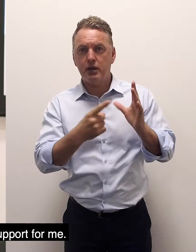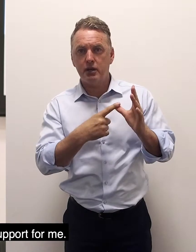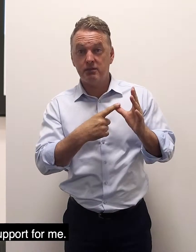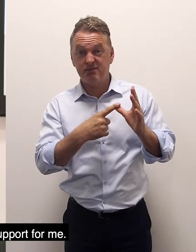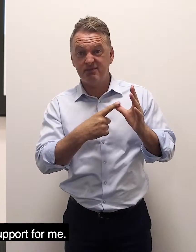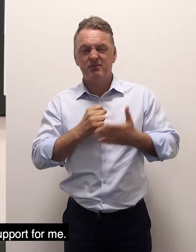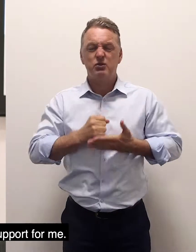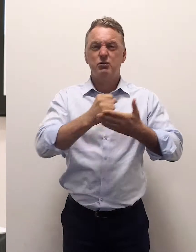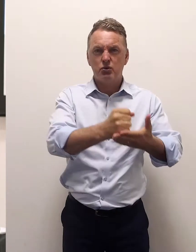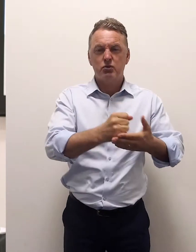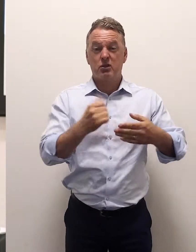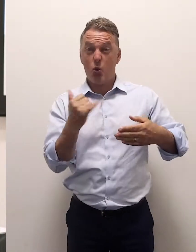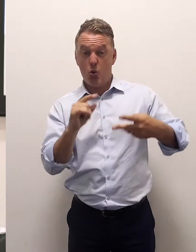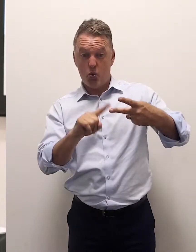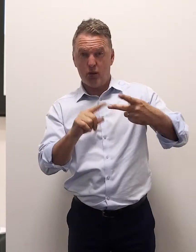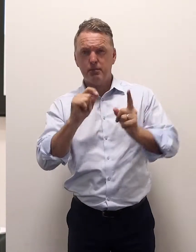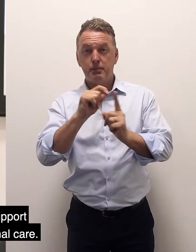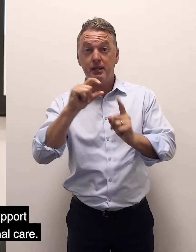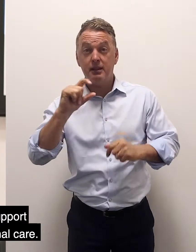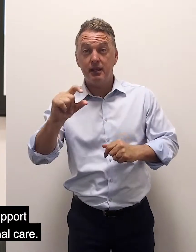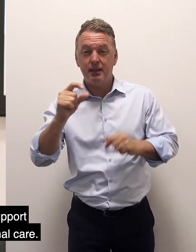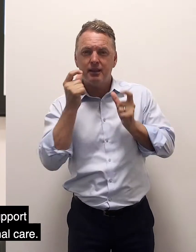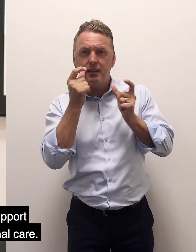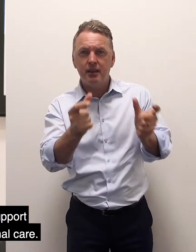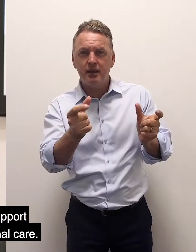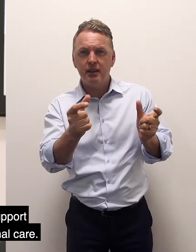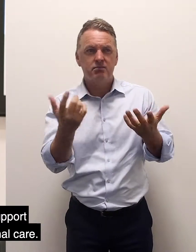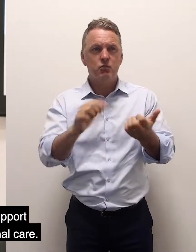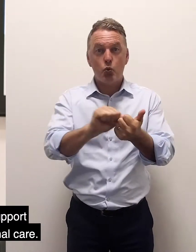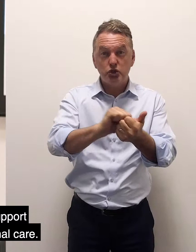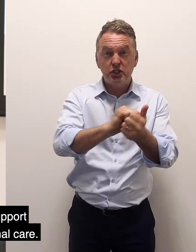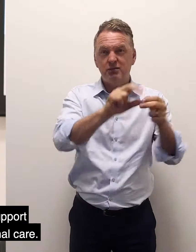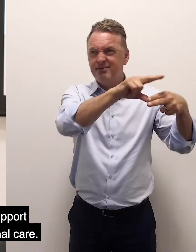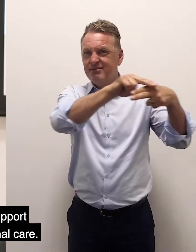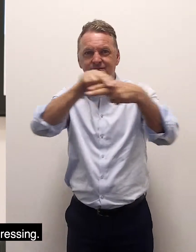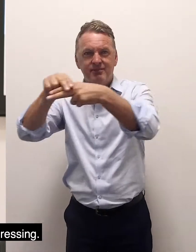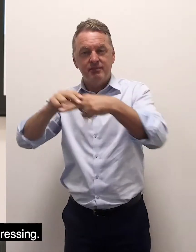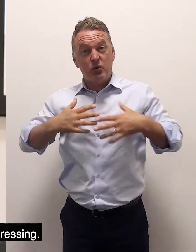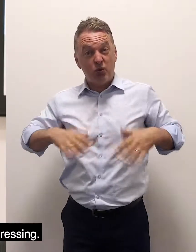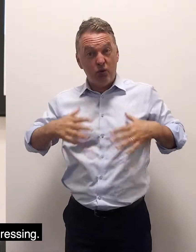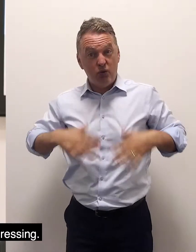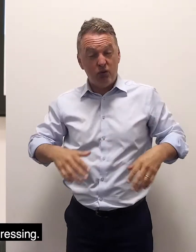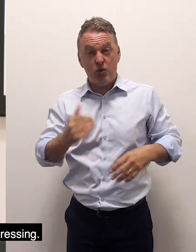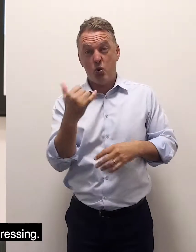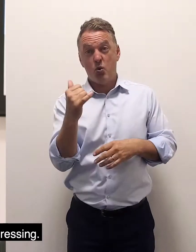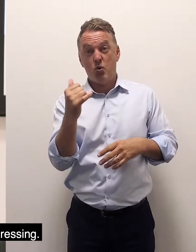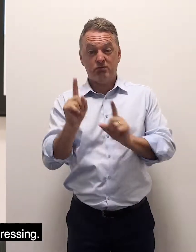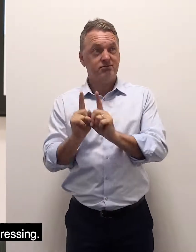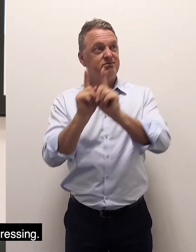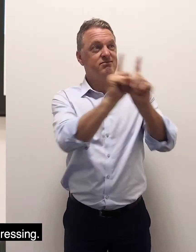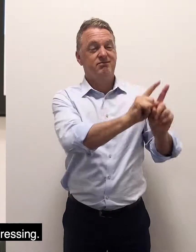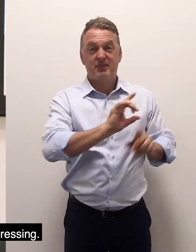is being a support for me. A disability support might be personal care, like